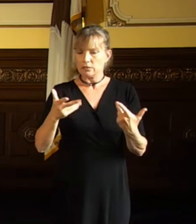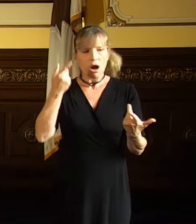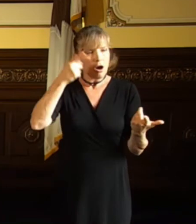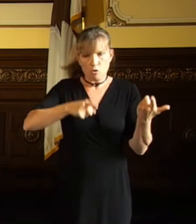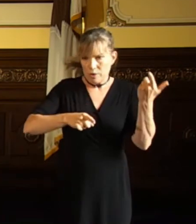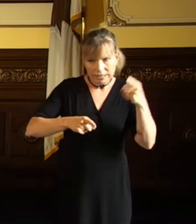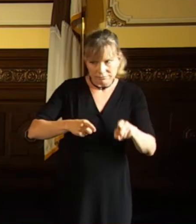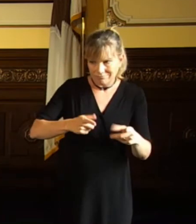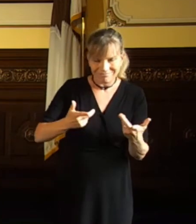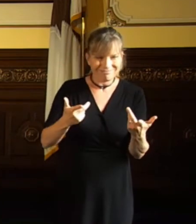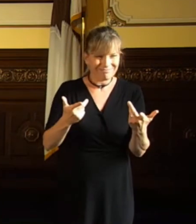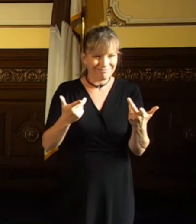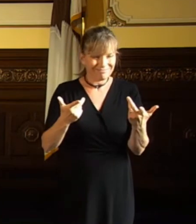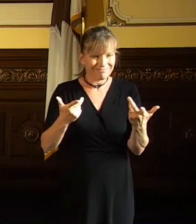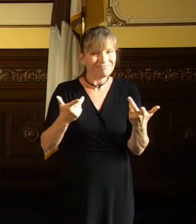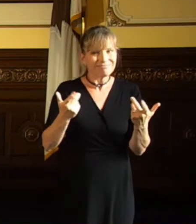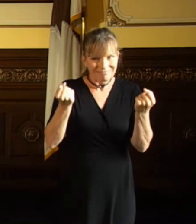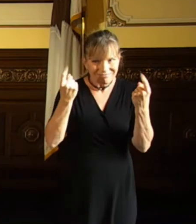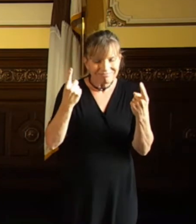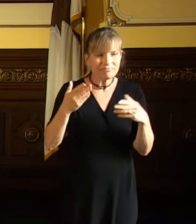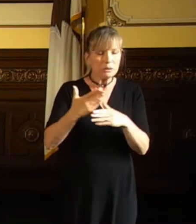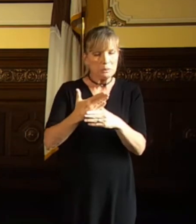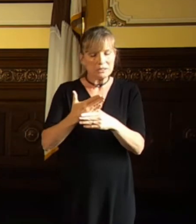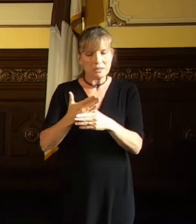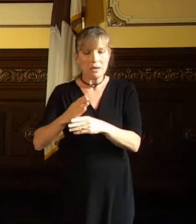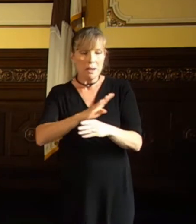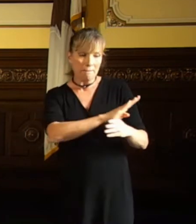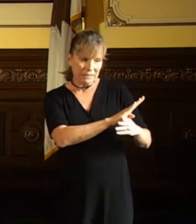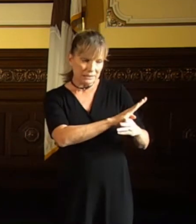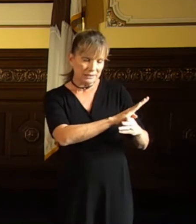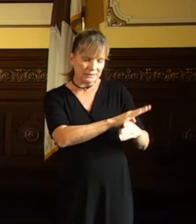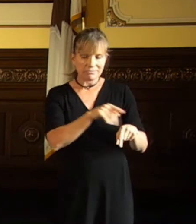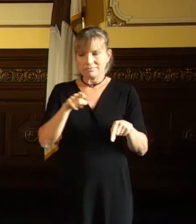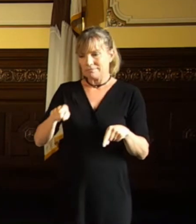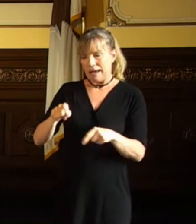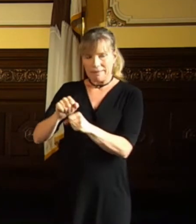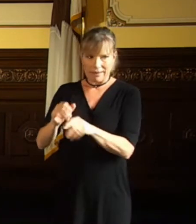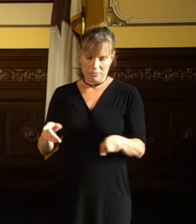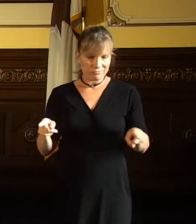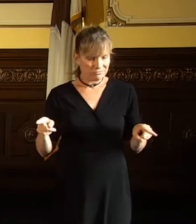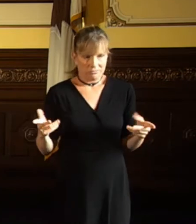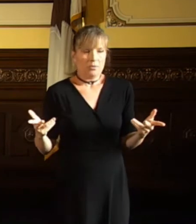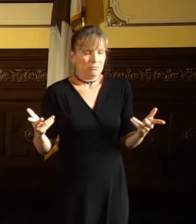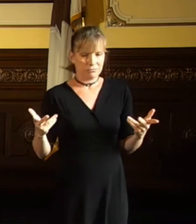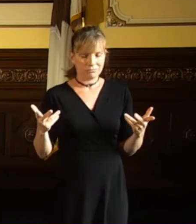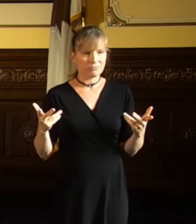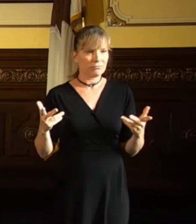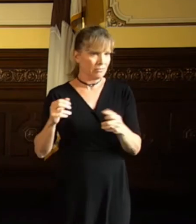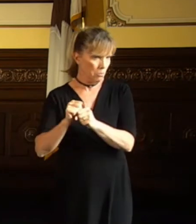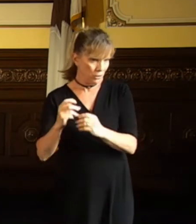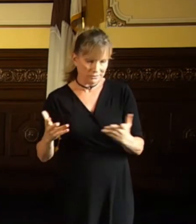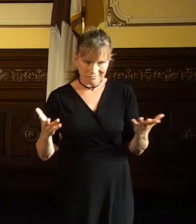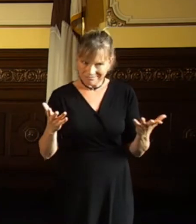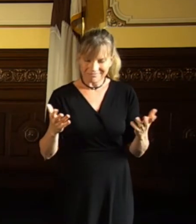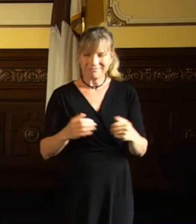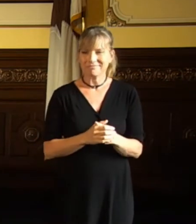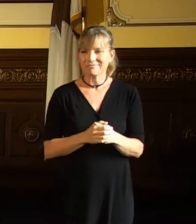upon understanding between business and labor and, you know, employees. And